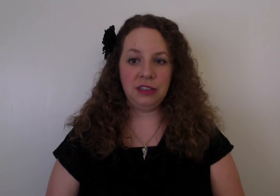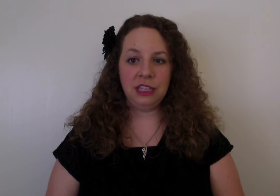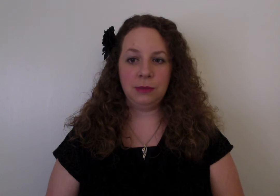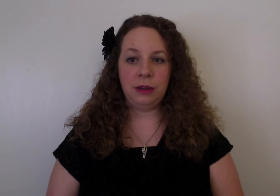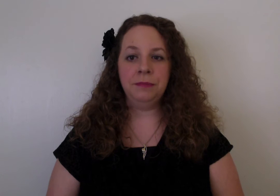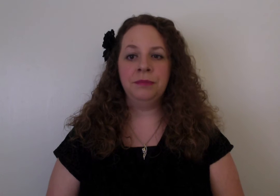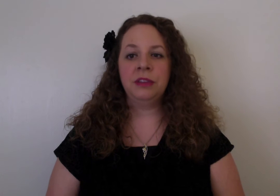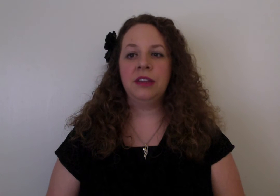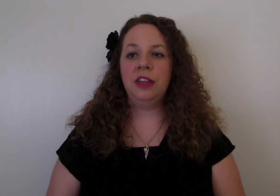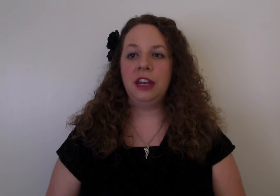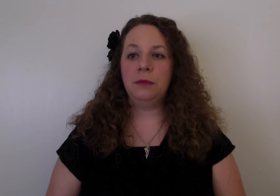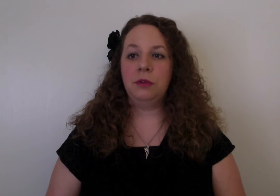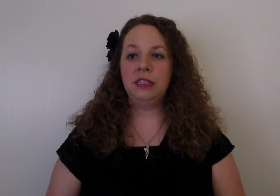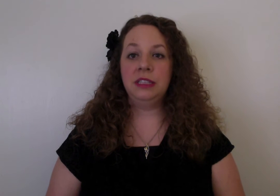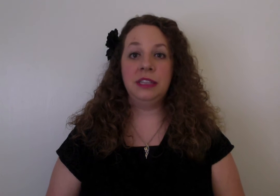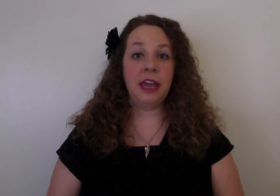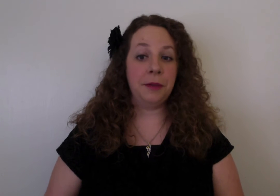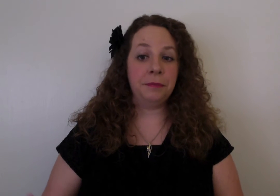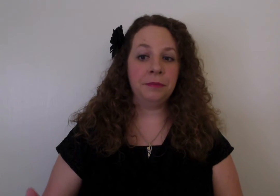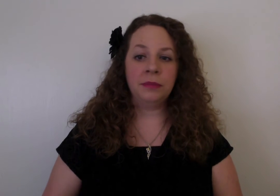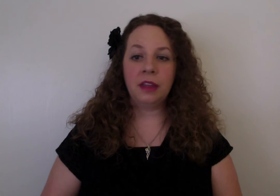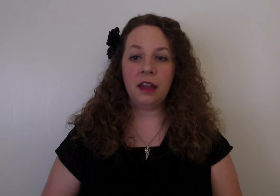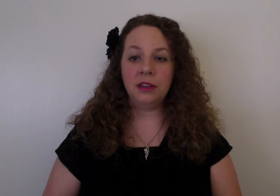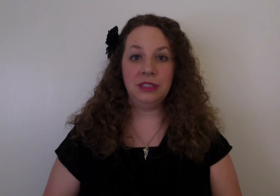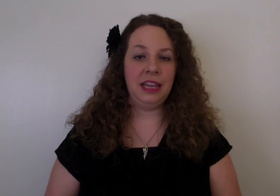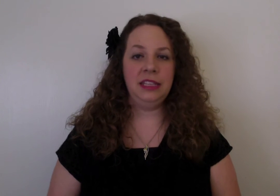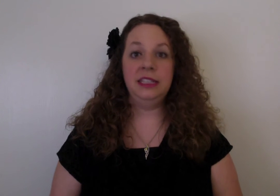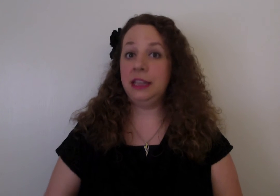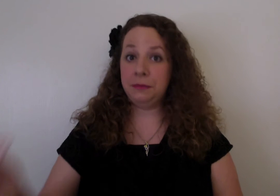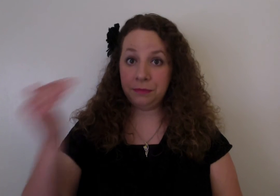this one, then I'm going to say, so it's AT&T.